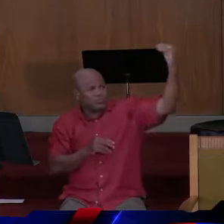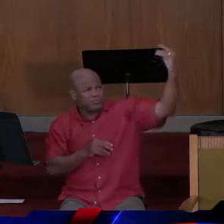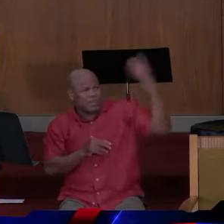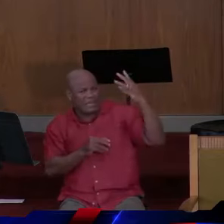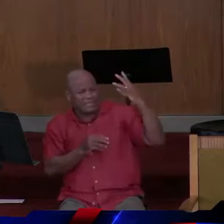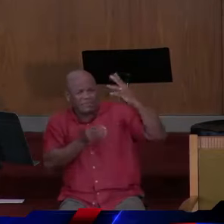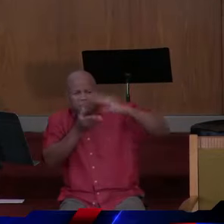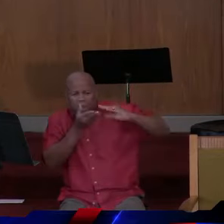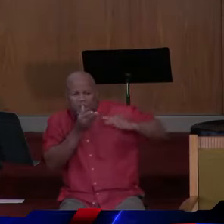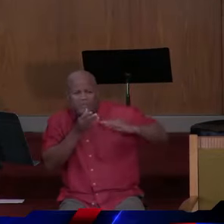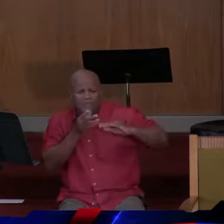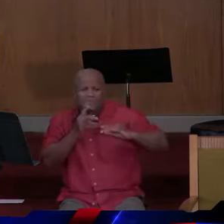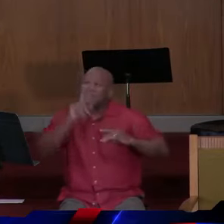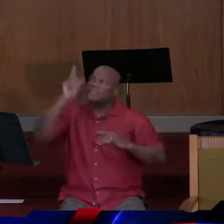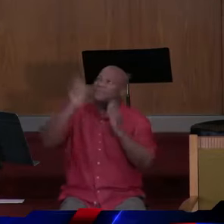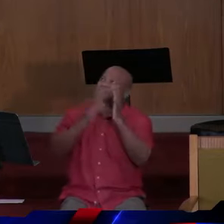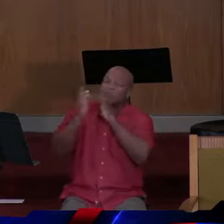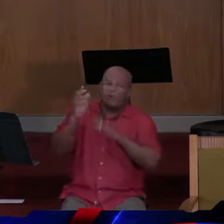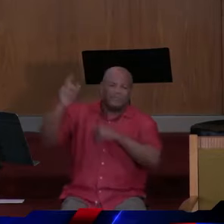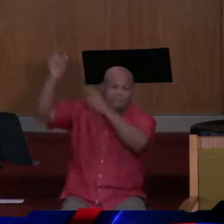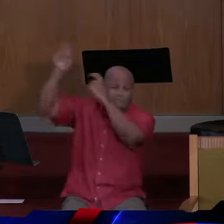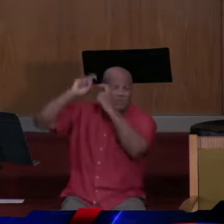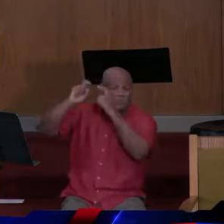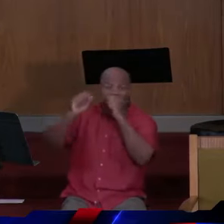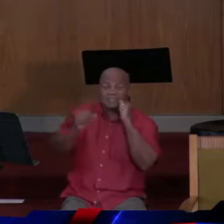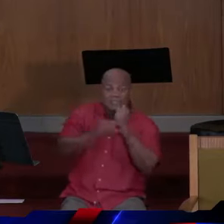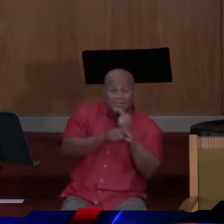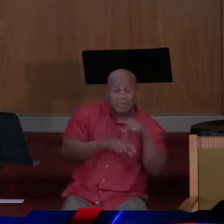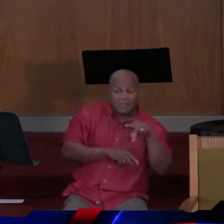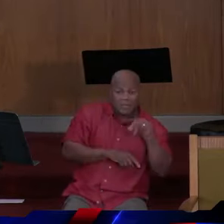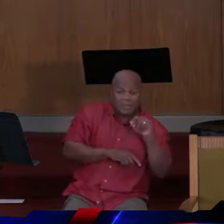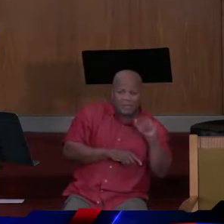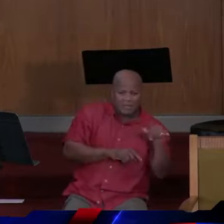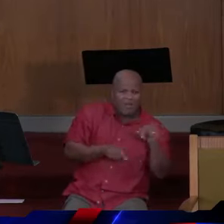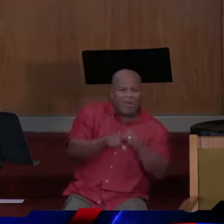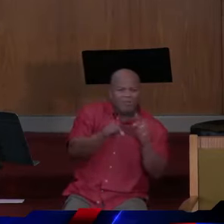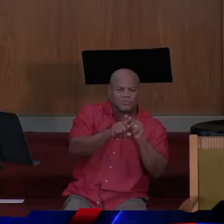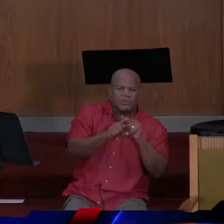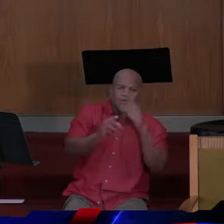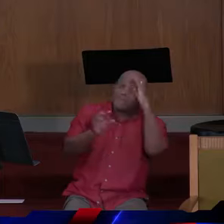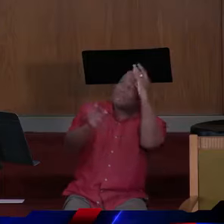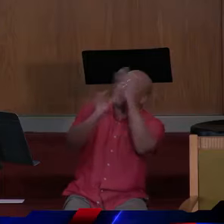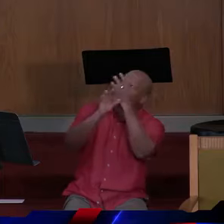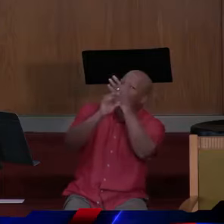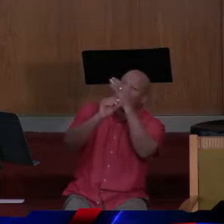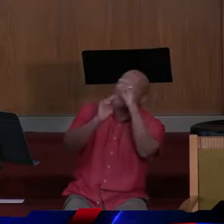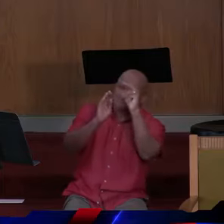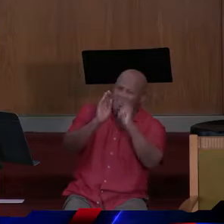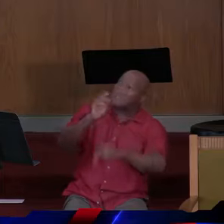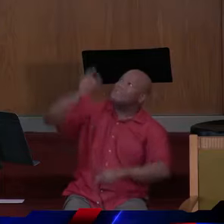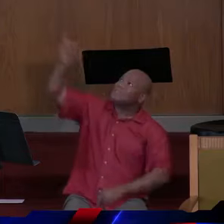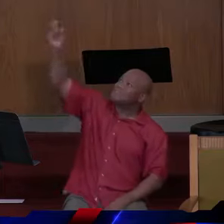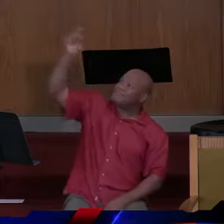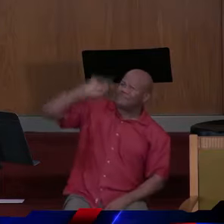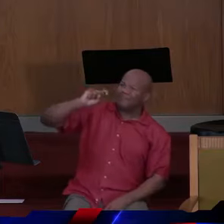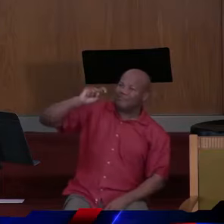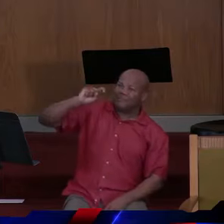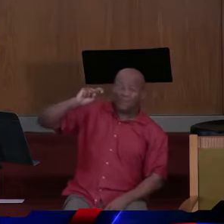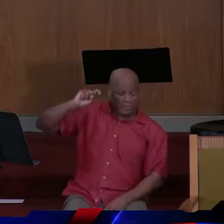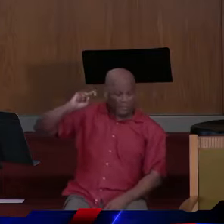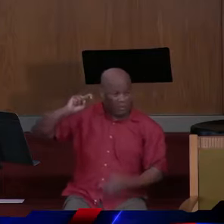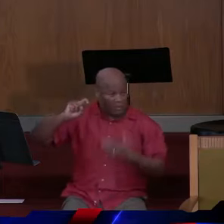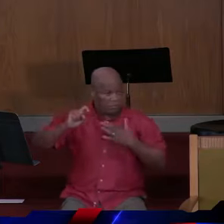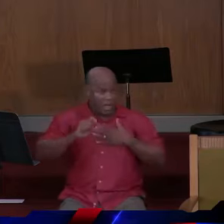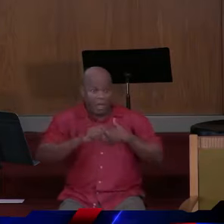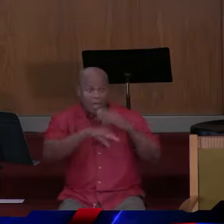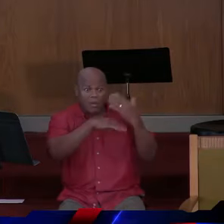Christ. But we're also blessed, Sister Patty, for faithfulness. Now, I know part of my calling,